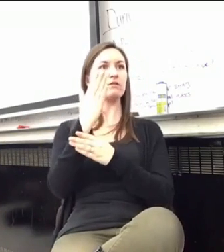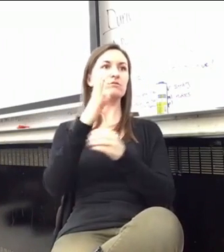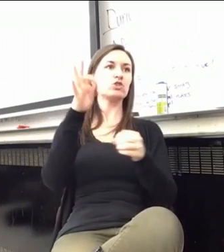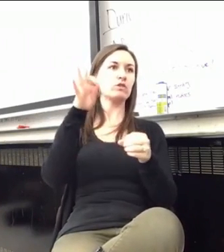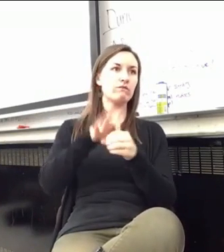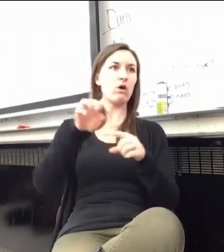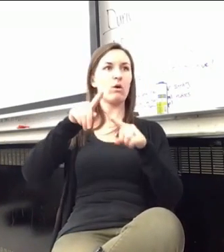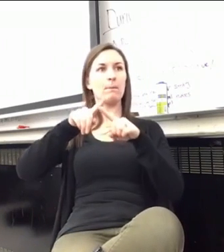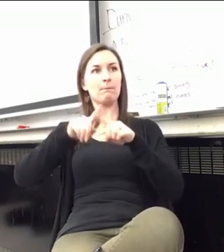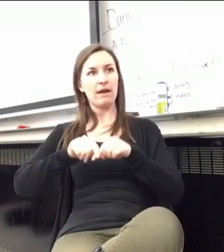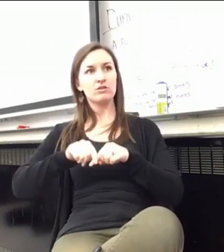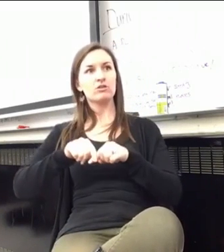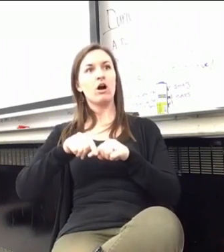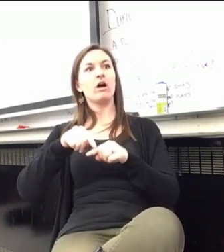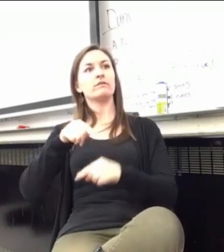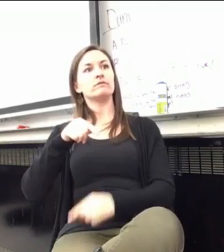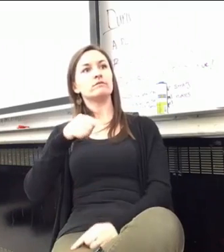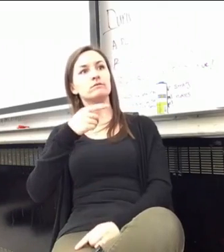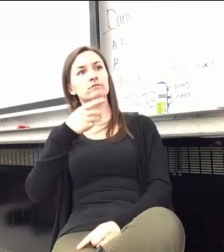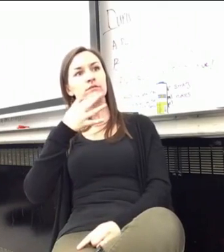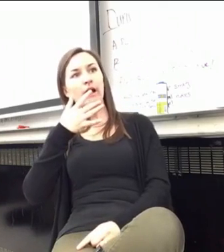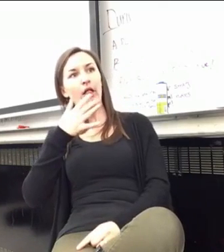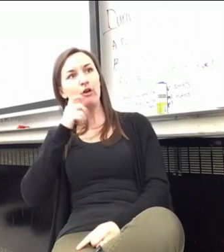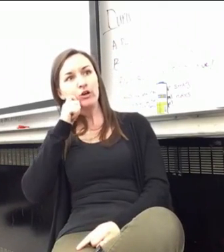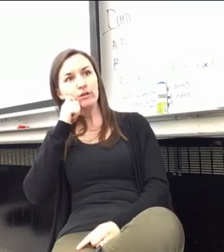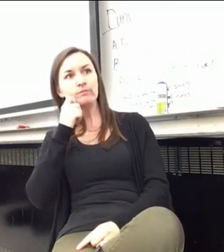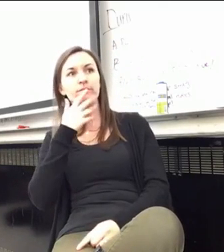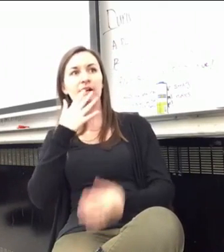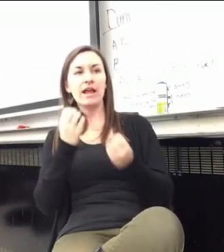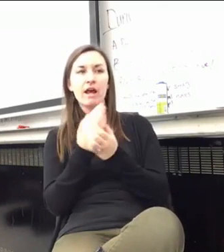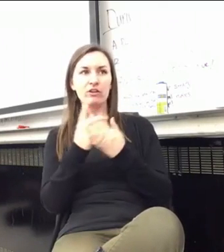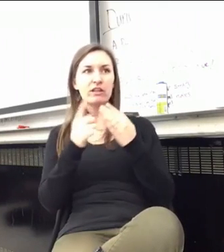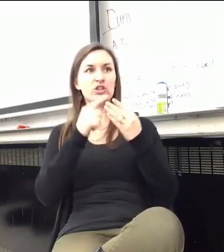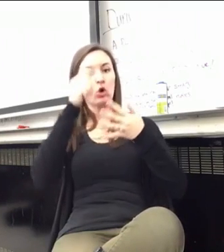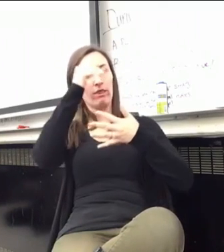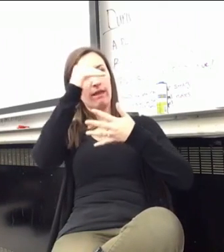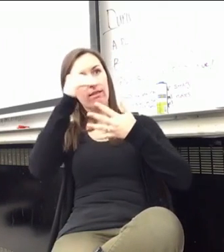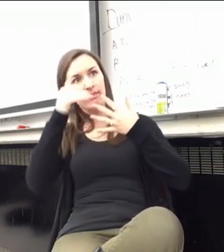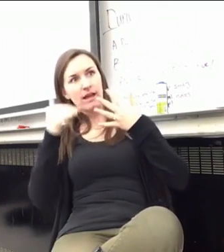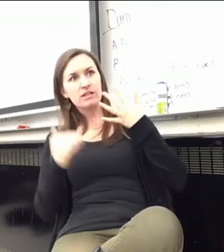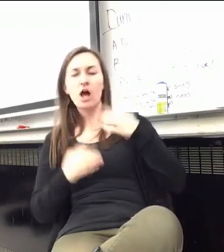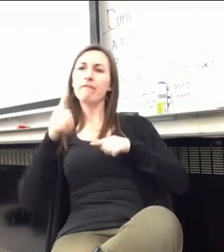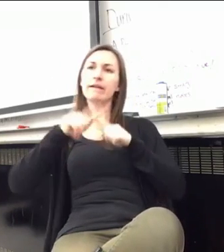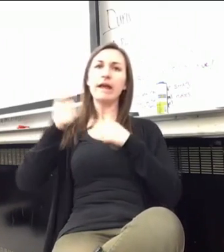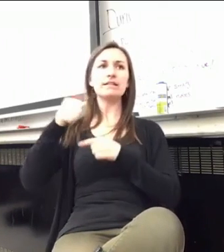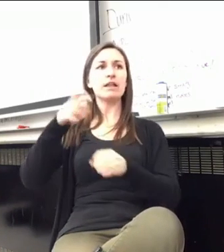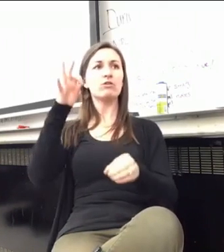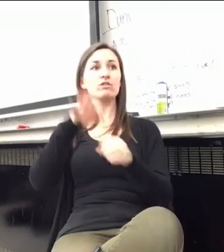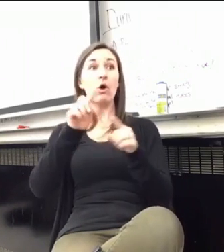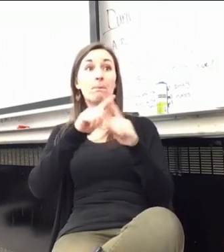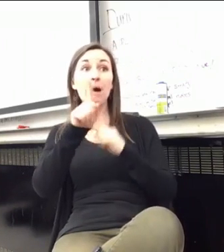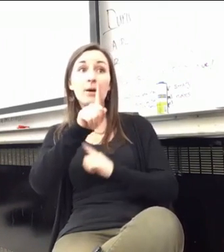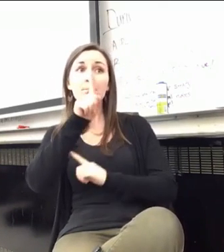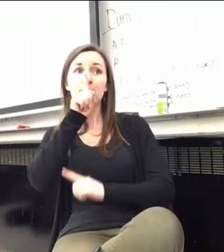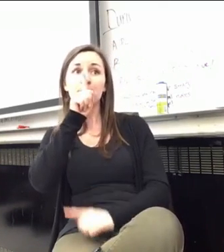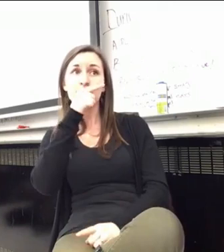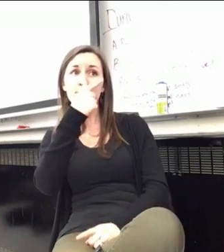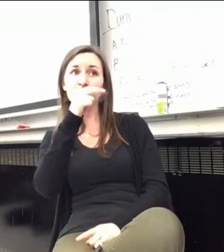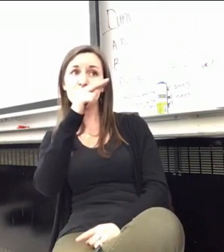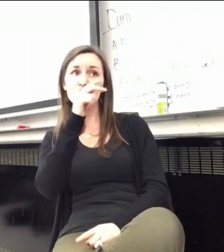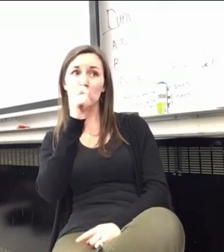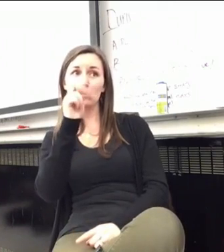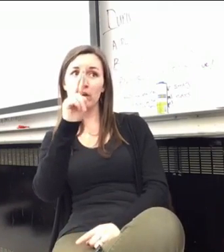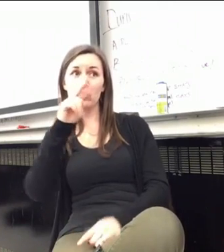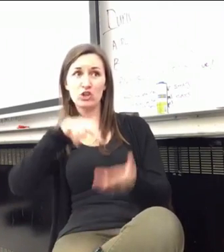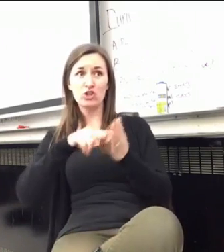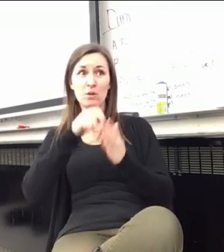condition of servitude. What is that missing? Gender, exactly. So, according to that, do women feel like they will ever get the